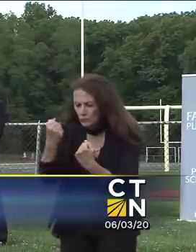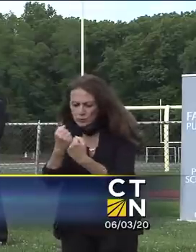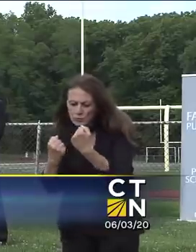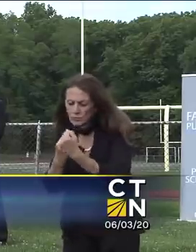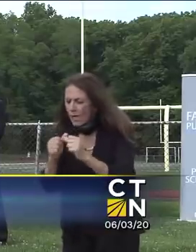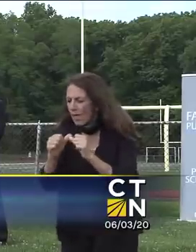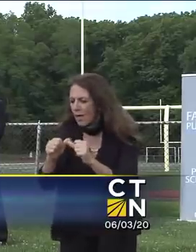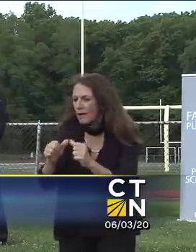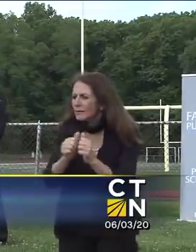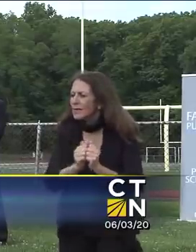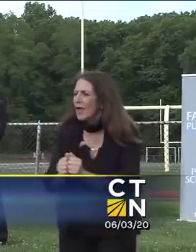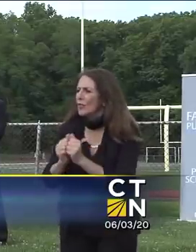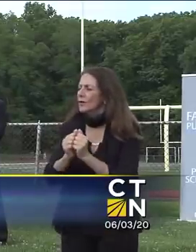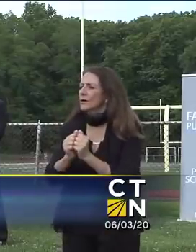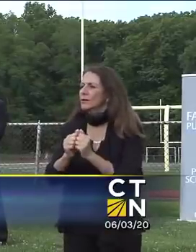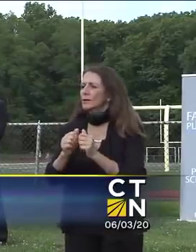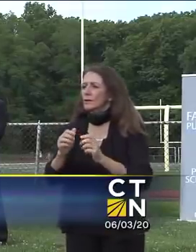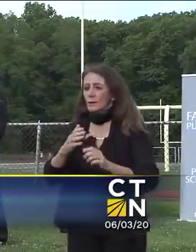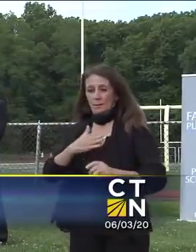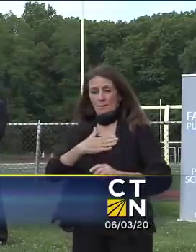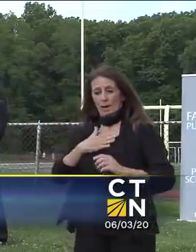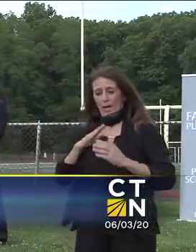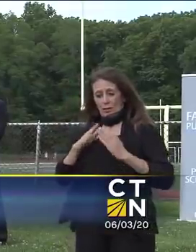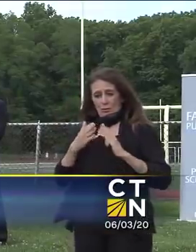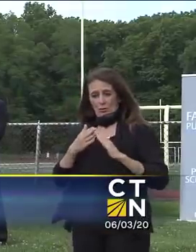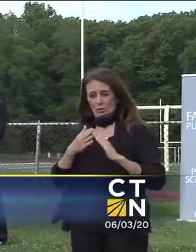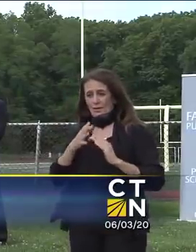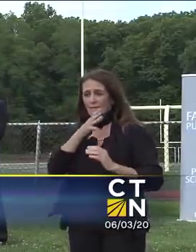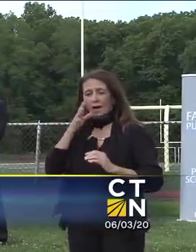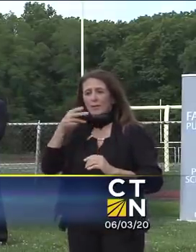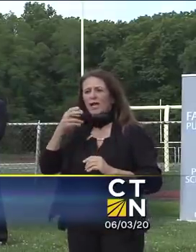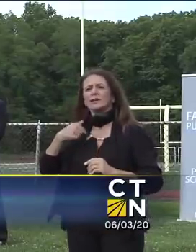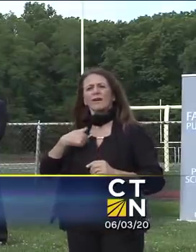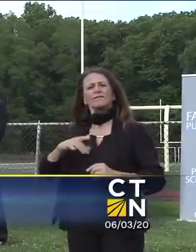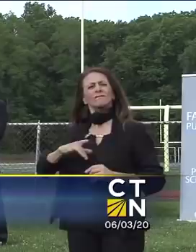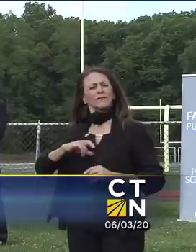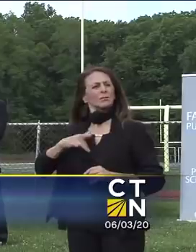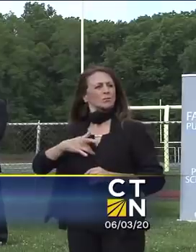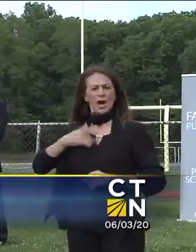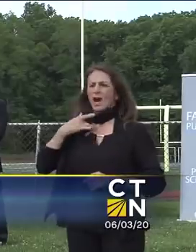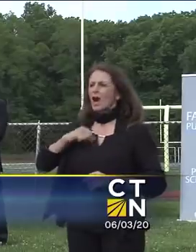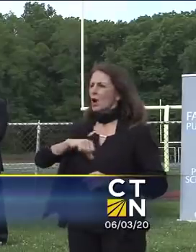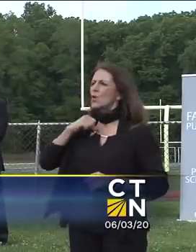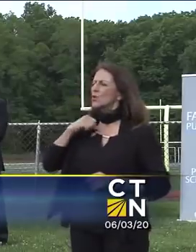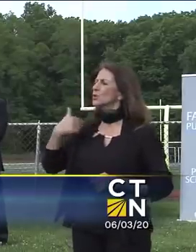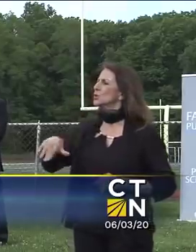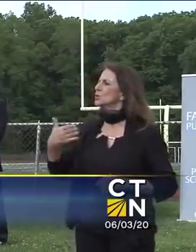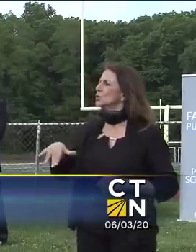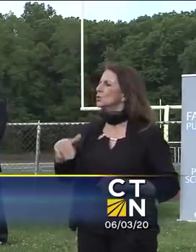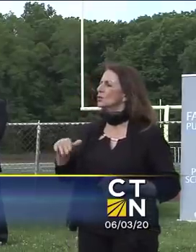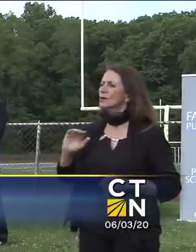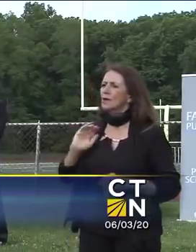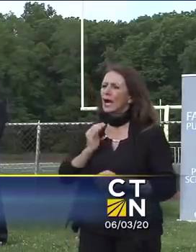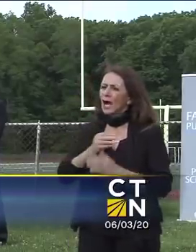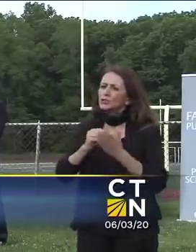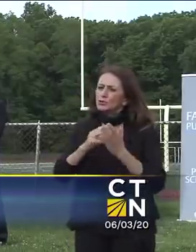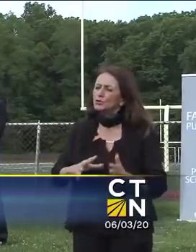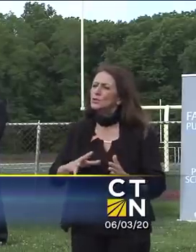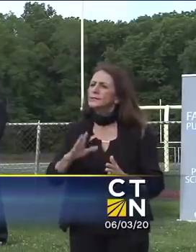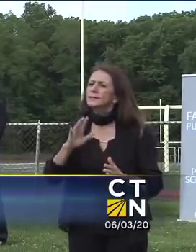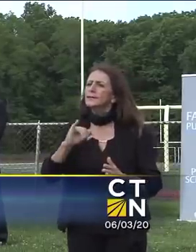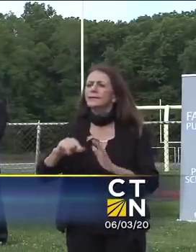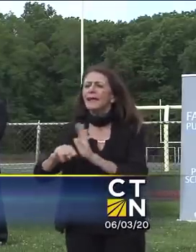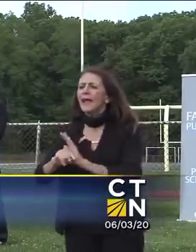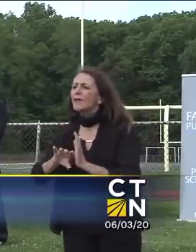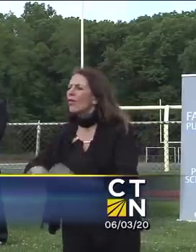I'm especially proud of my own community here at Farmington High School. Just the students who have been able to maintain a positive spirit